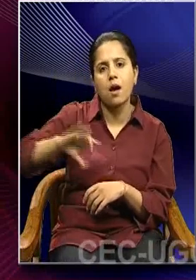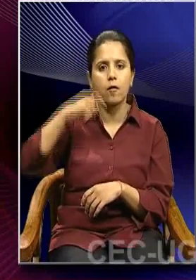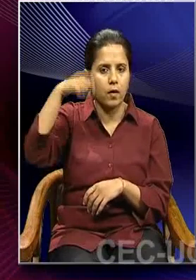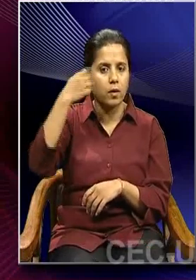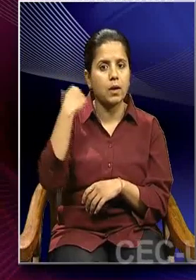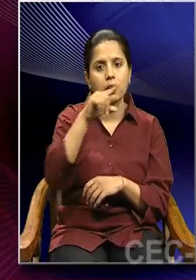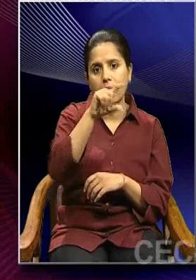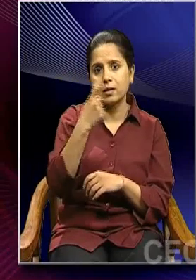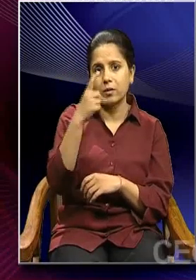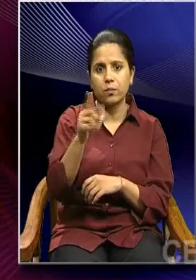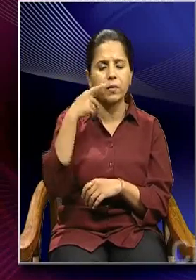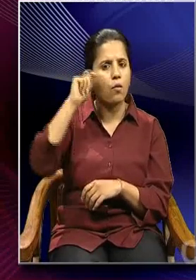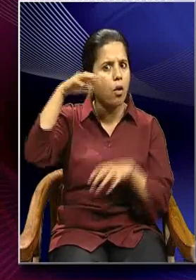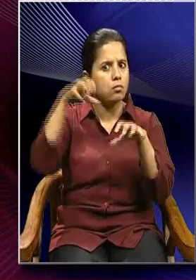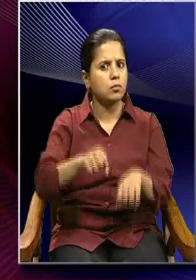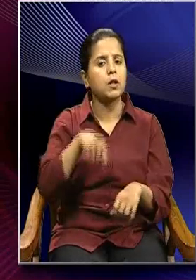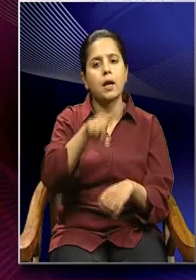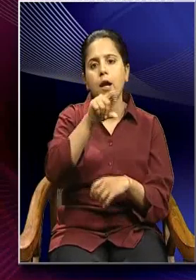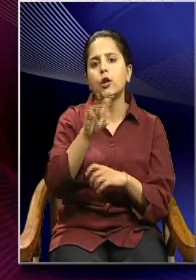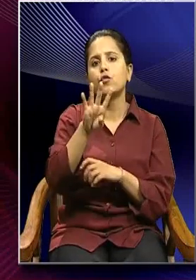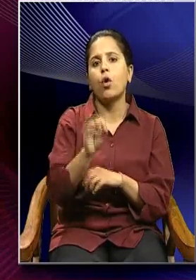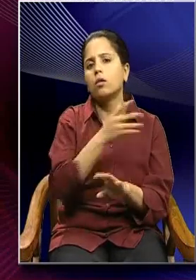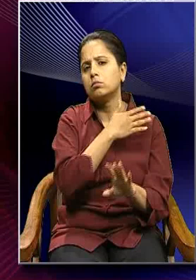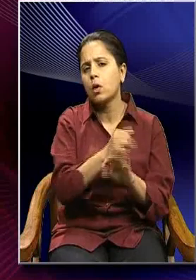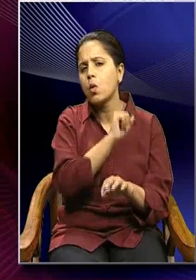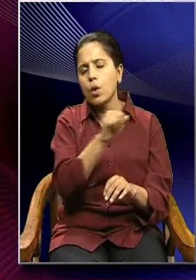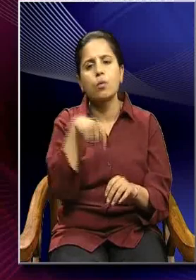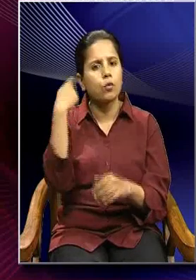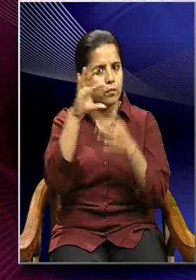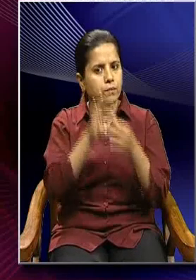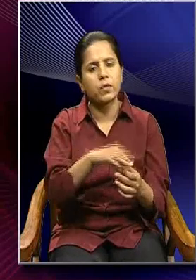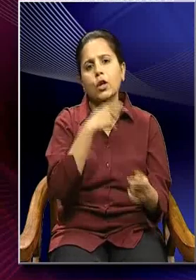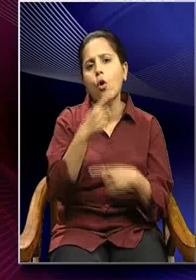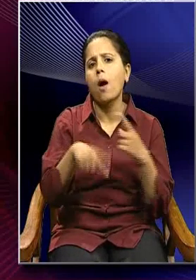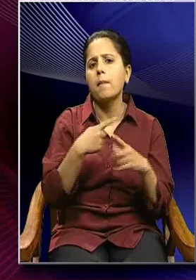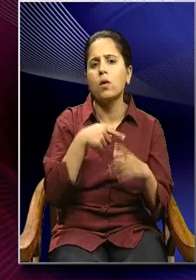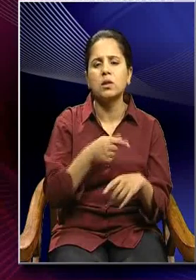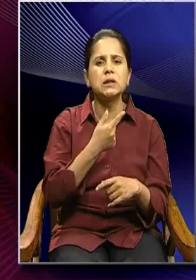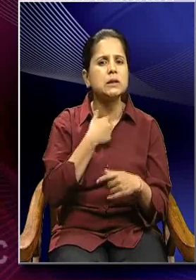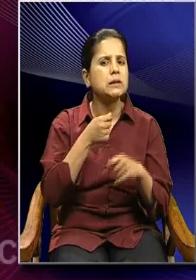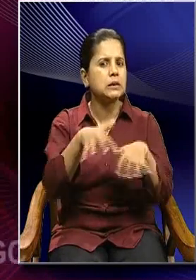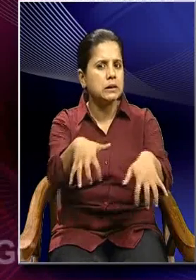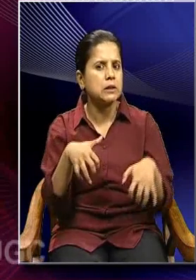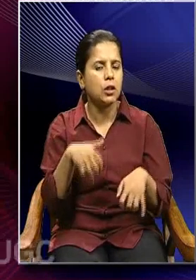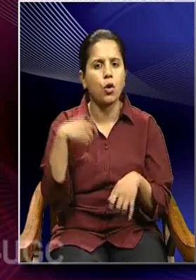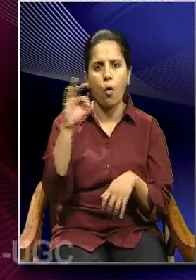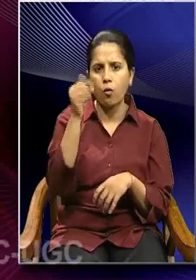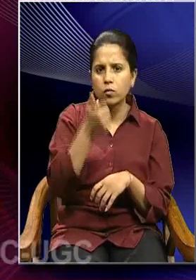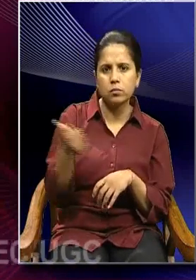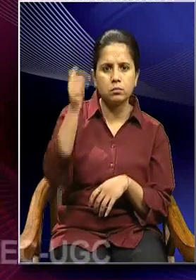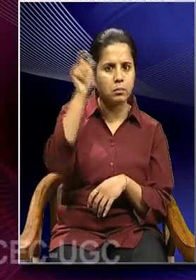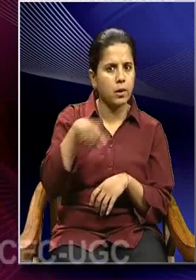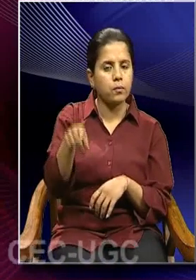which was set in the colonial India in 1940s. And this film was talking about the greed and lechery of the officials and how